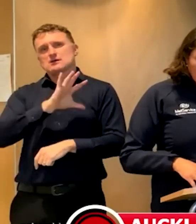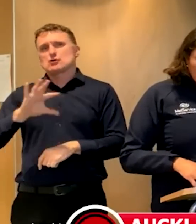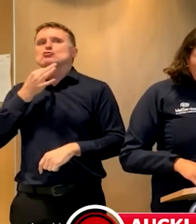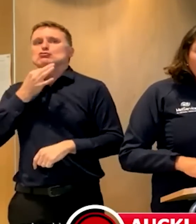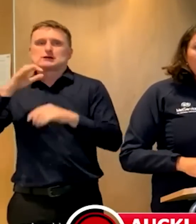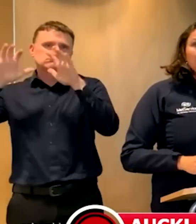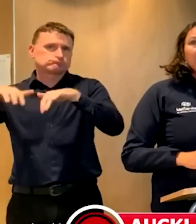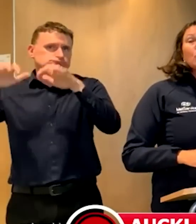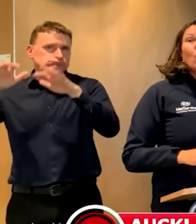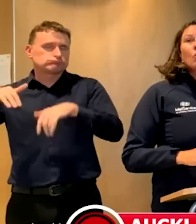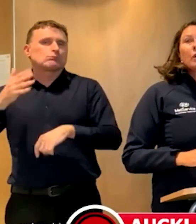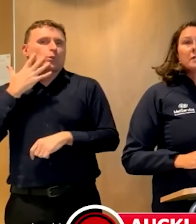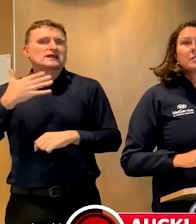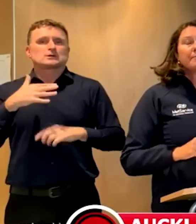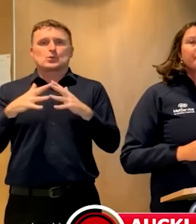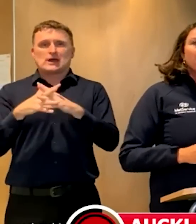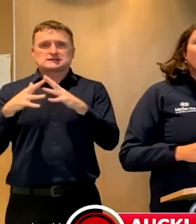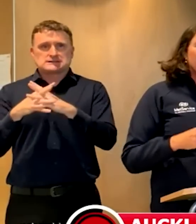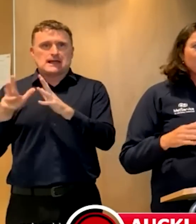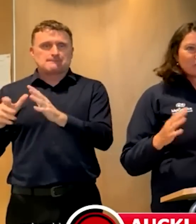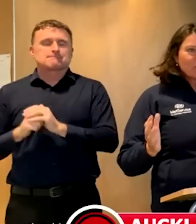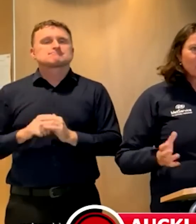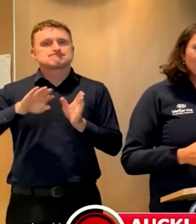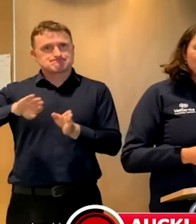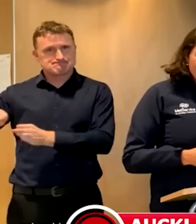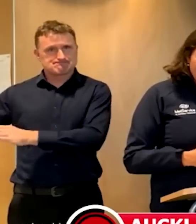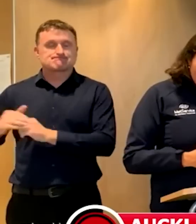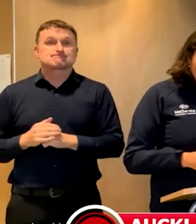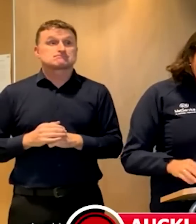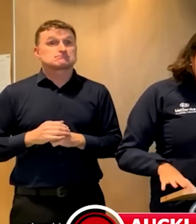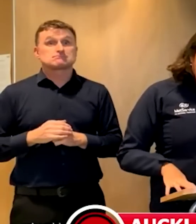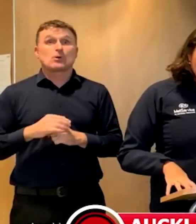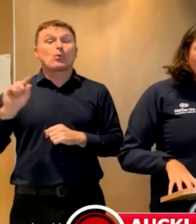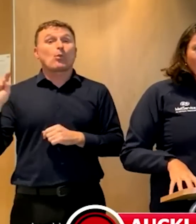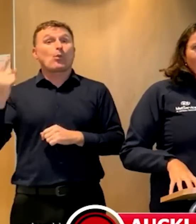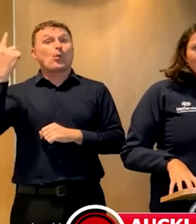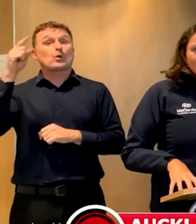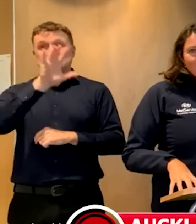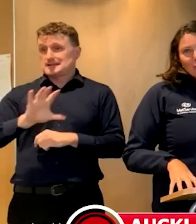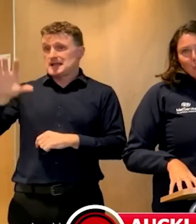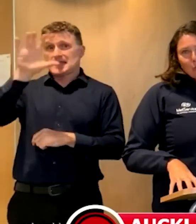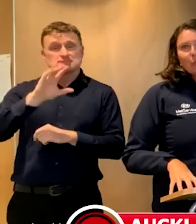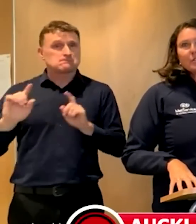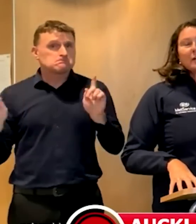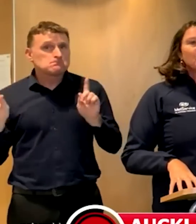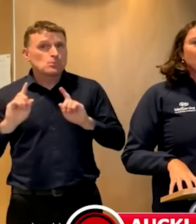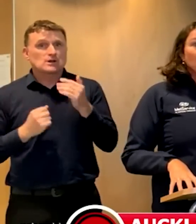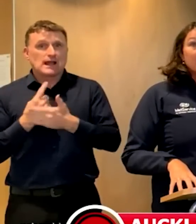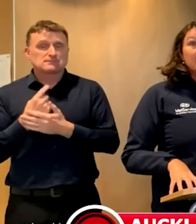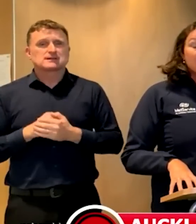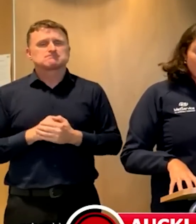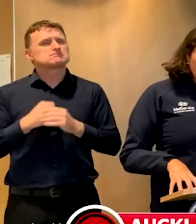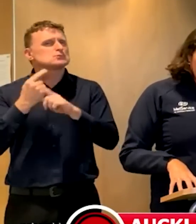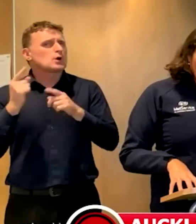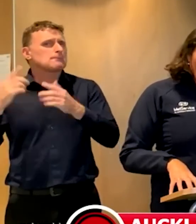prepare. Coming back to Auckland, that's where most of us live, I'd like to also touch